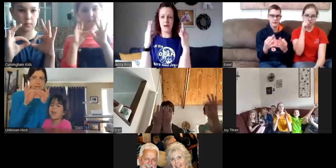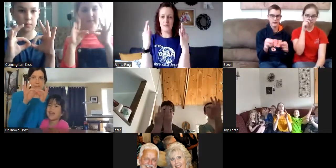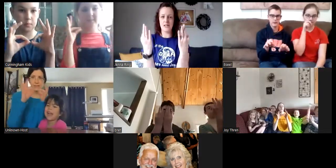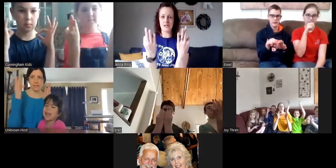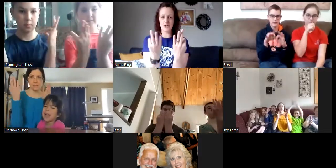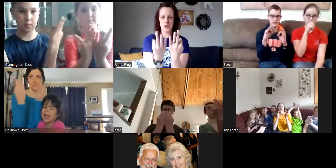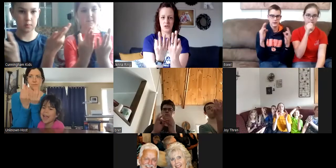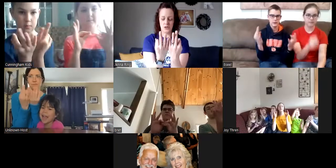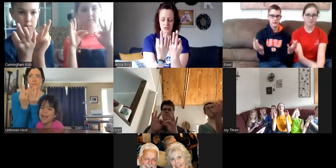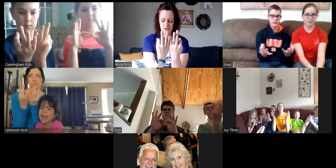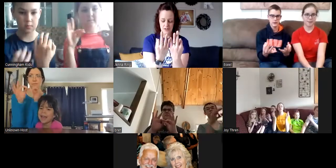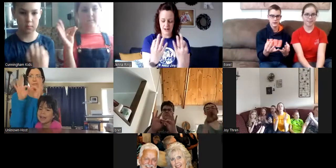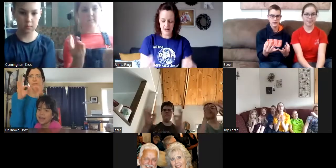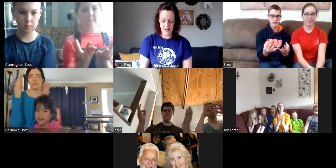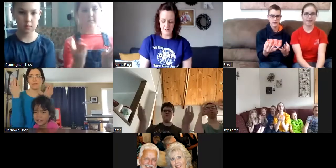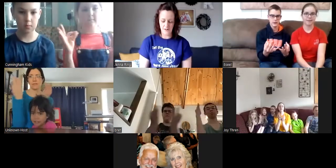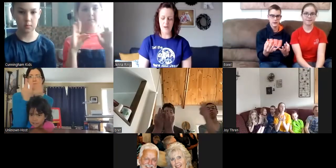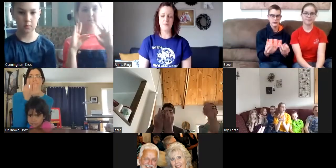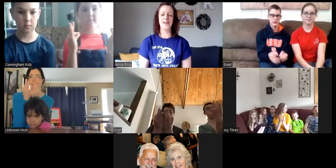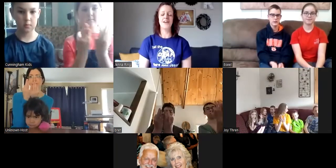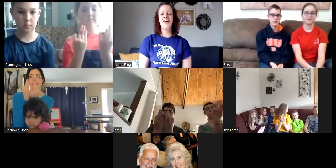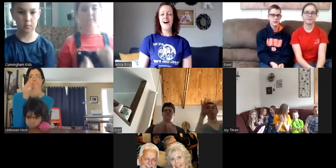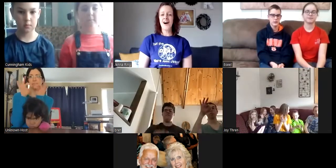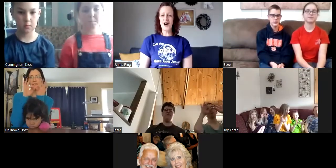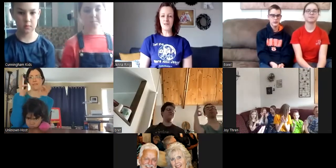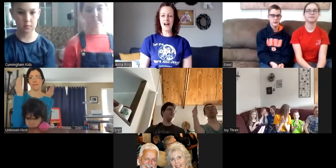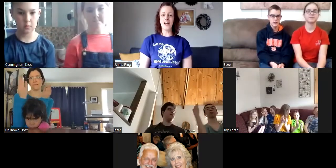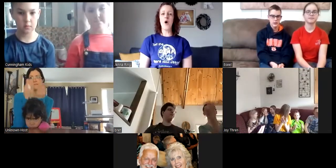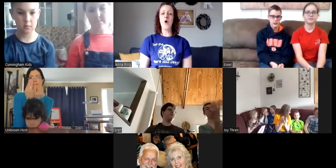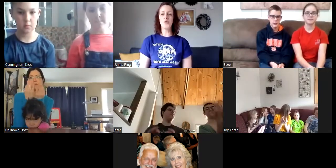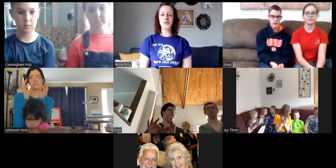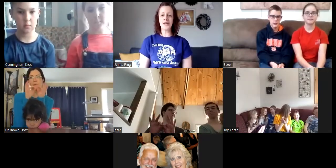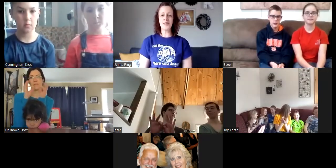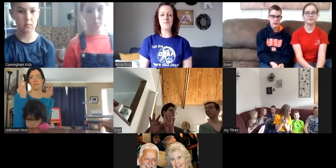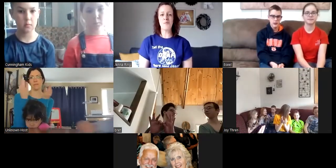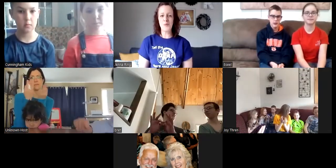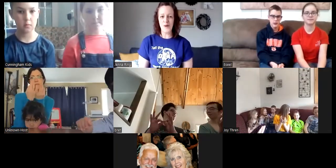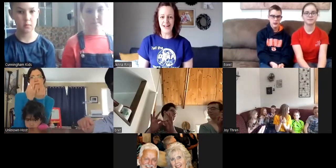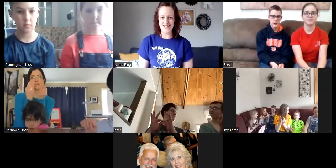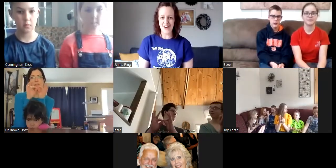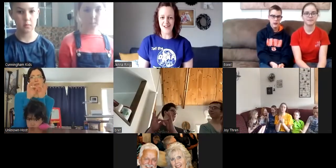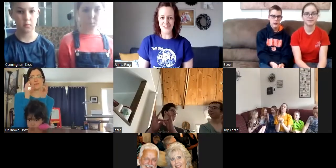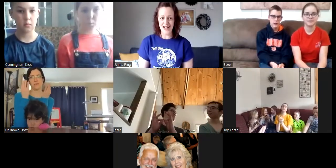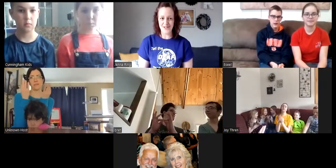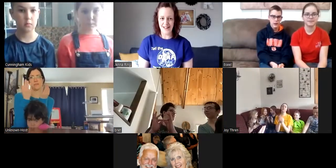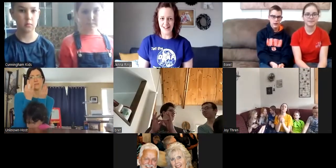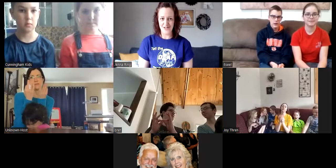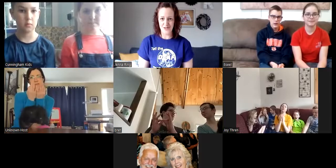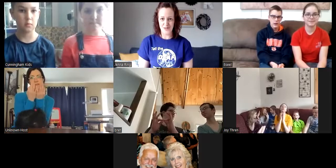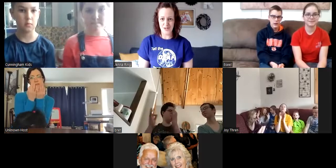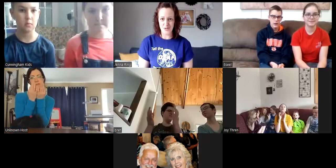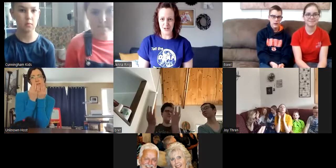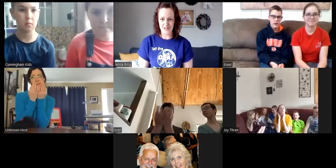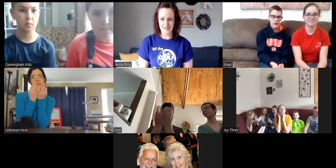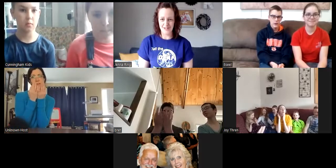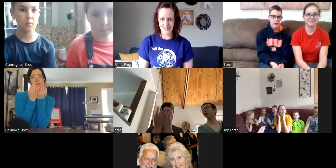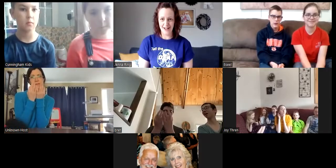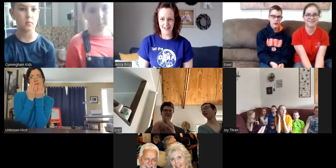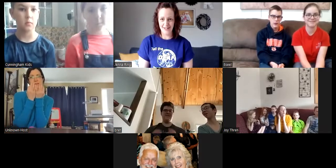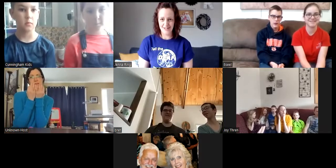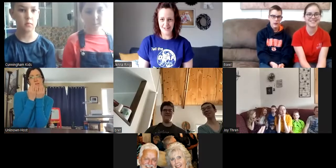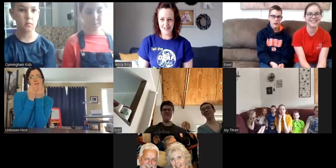that family circle. Okay, family. All right, only the boys are allowed to answer this